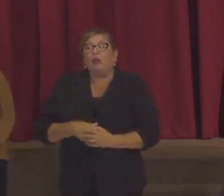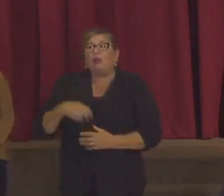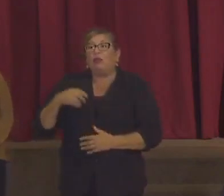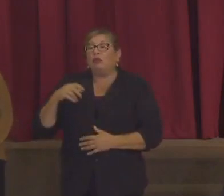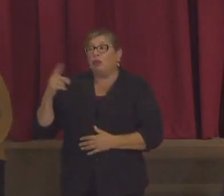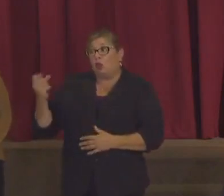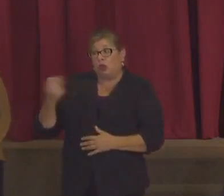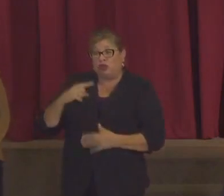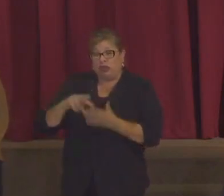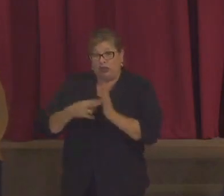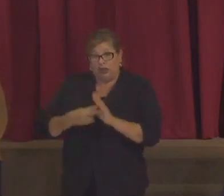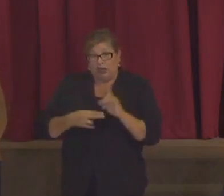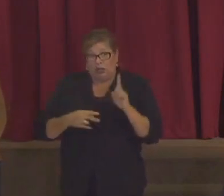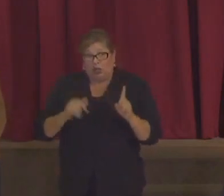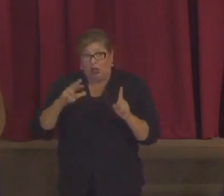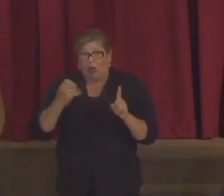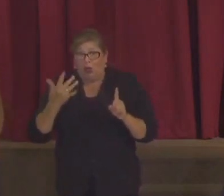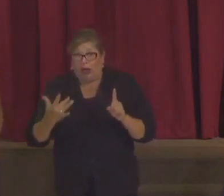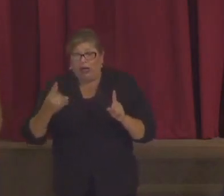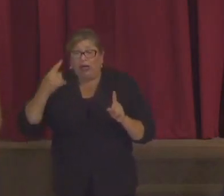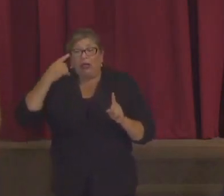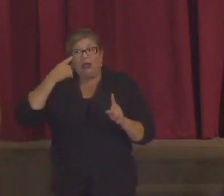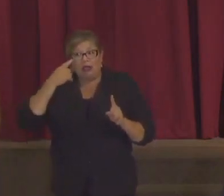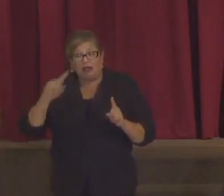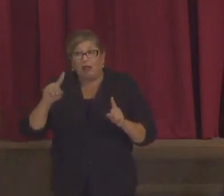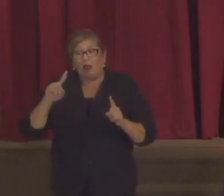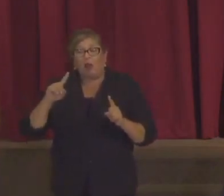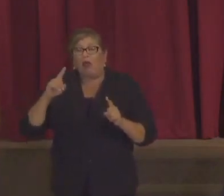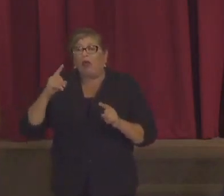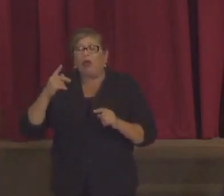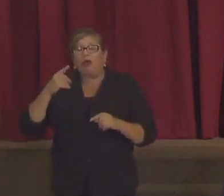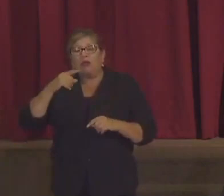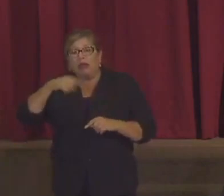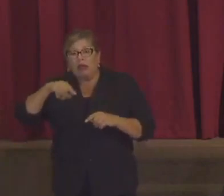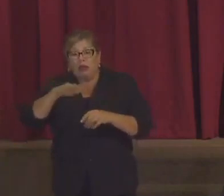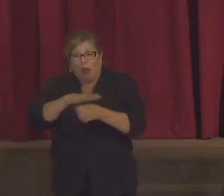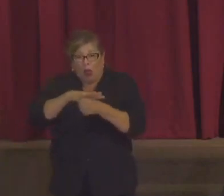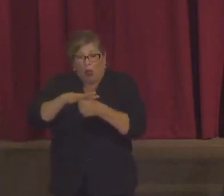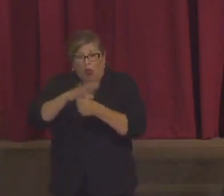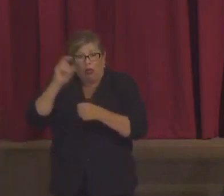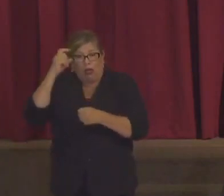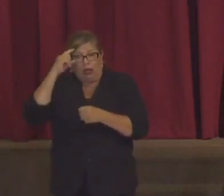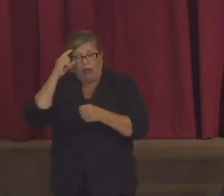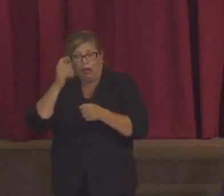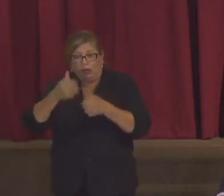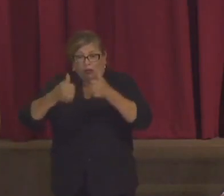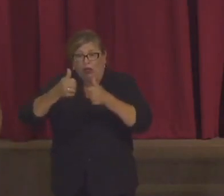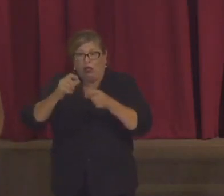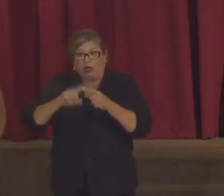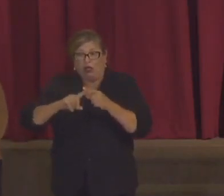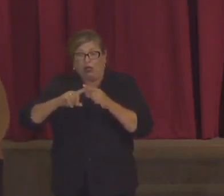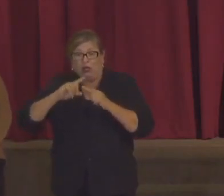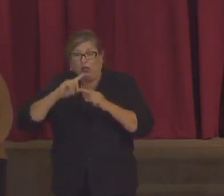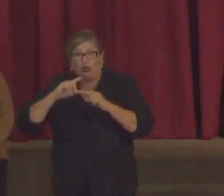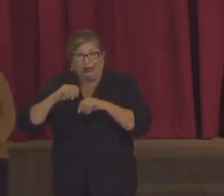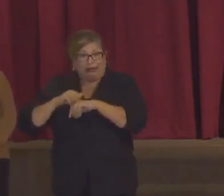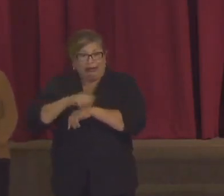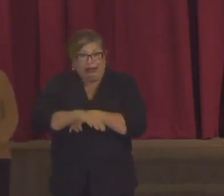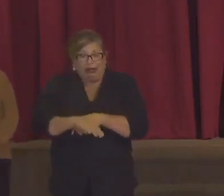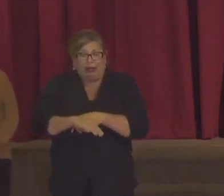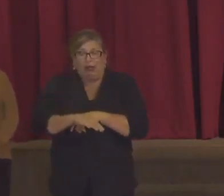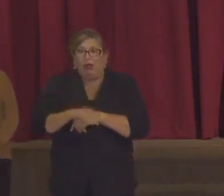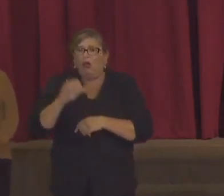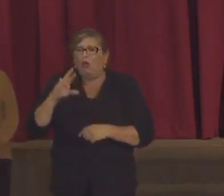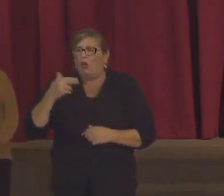more National Guardsmen and women, or are you proactively sending them to places that you think need help? Well, you cannot proactively send them in